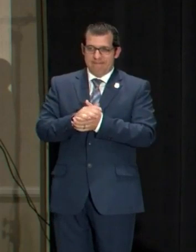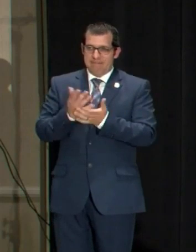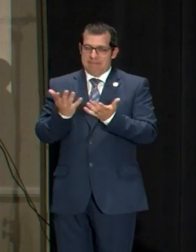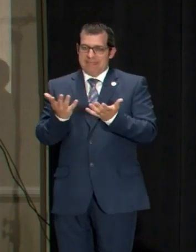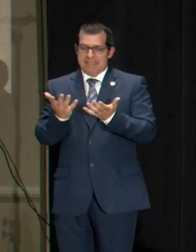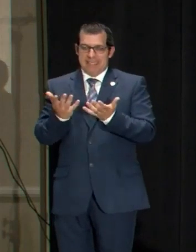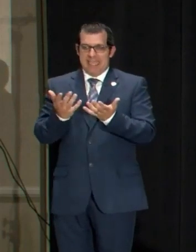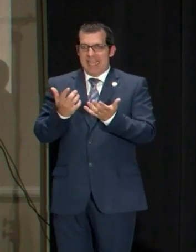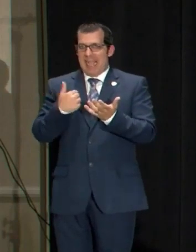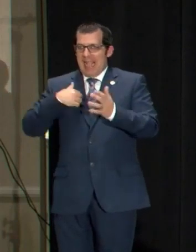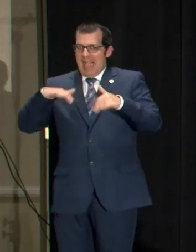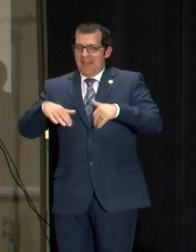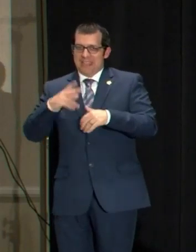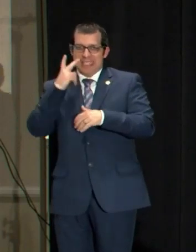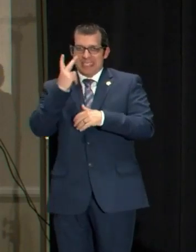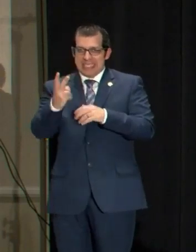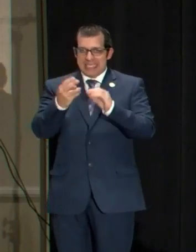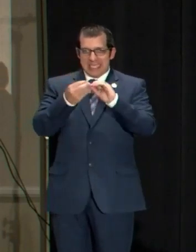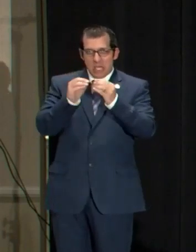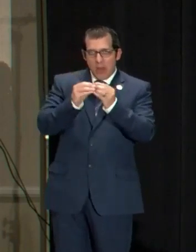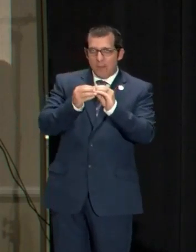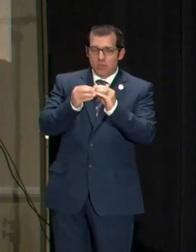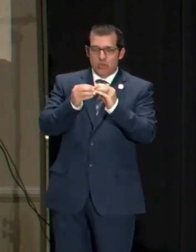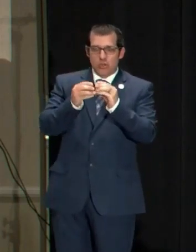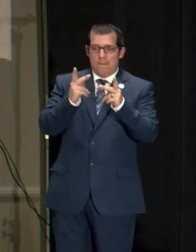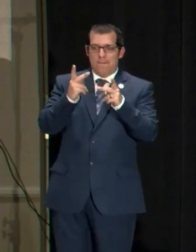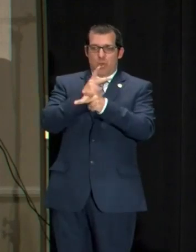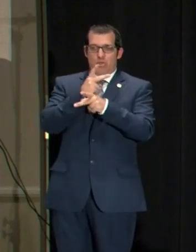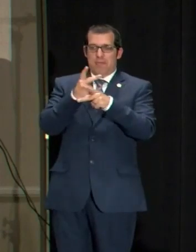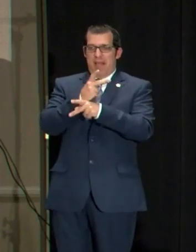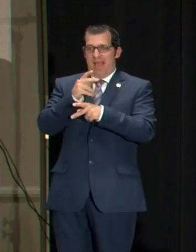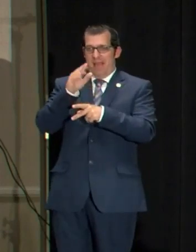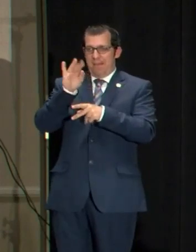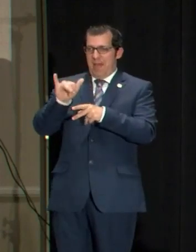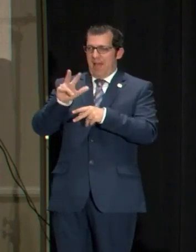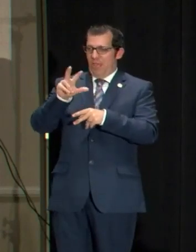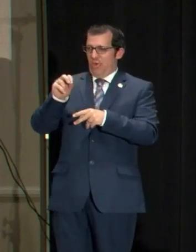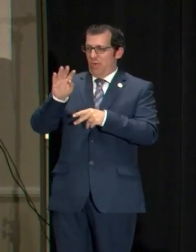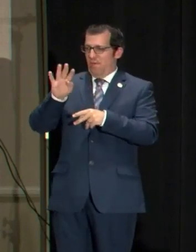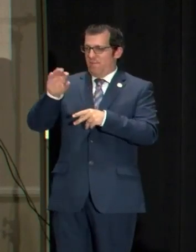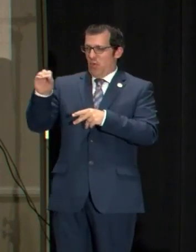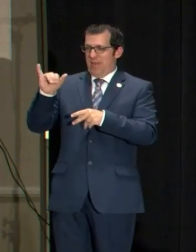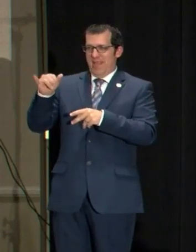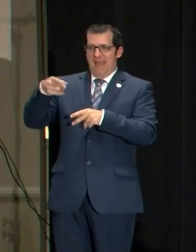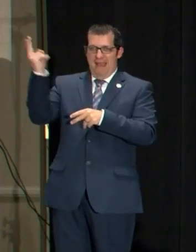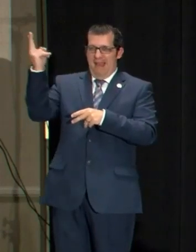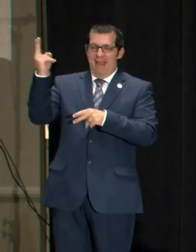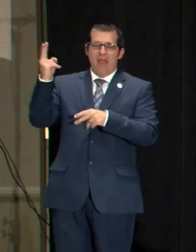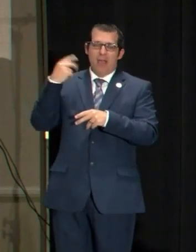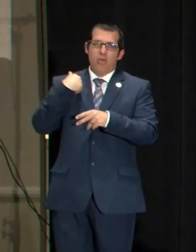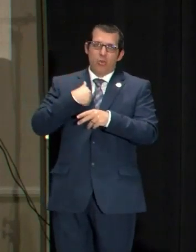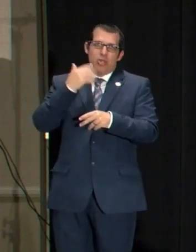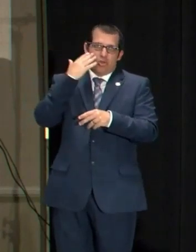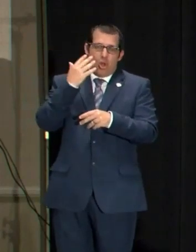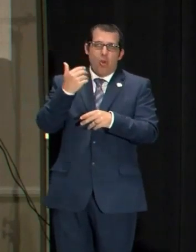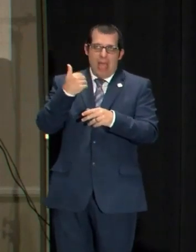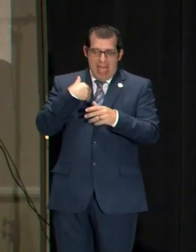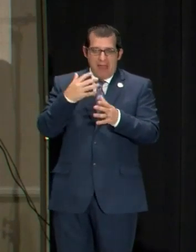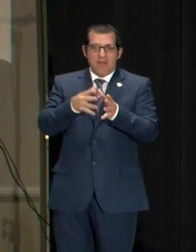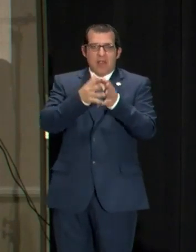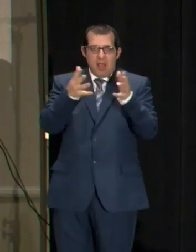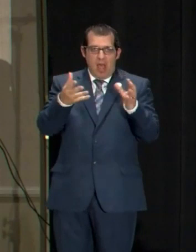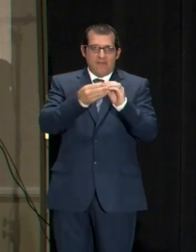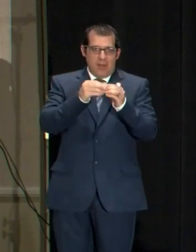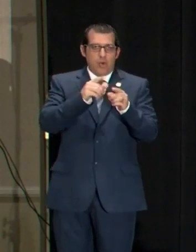Again, I haven't seen numbers multipliers that high. We do know that there's a significant number of